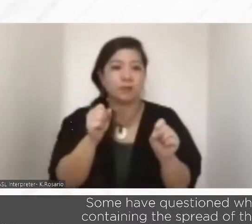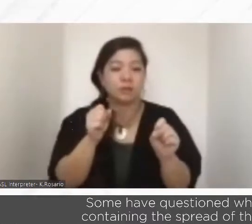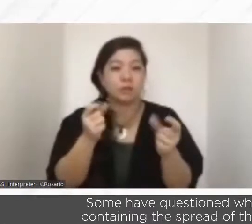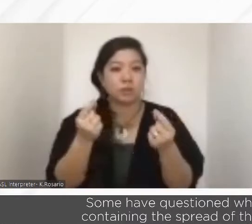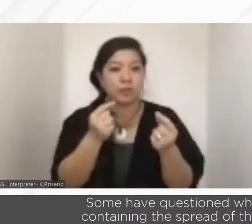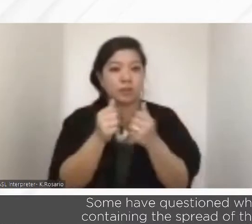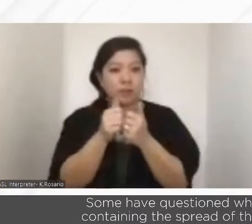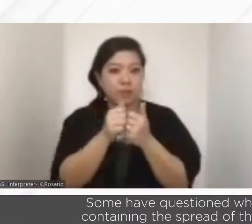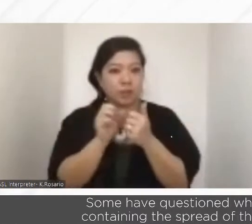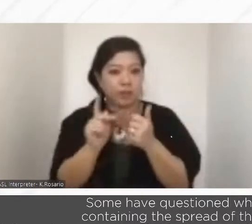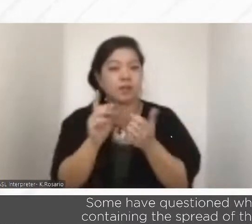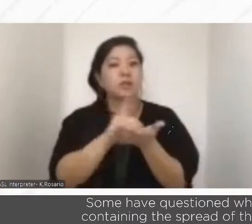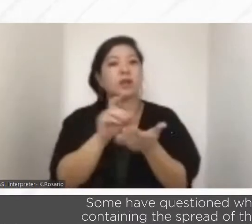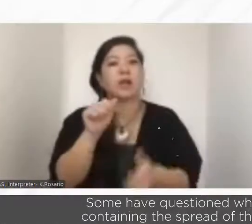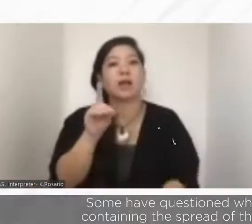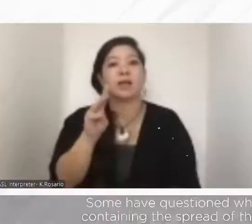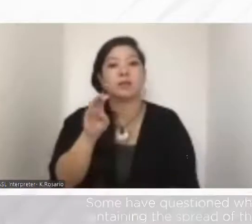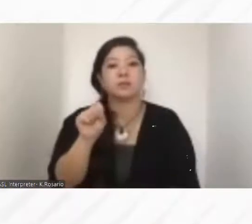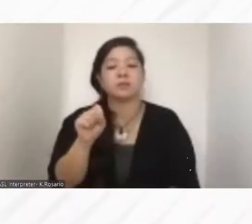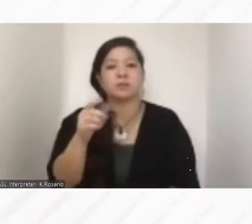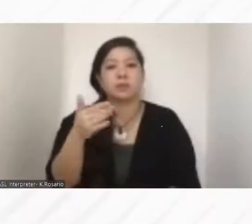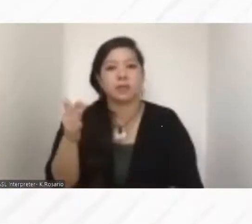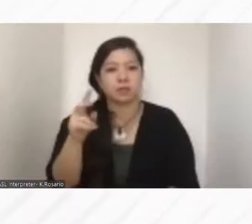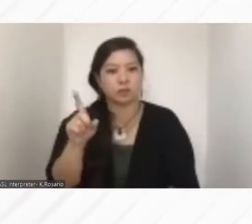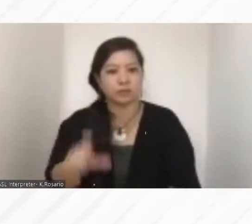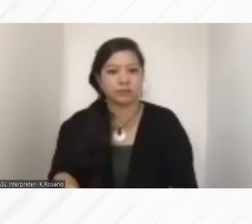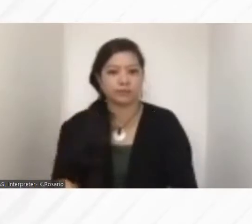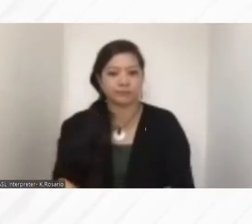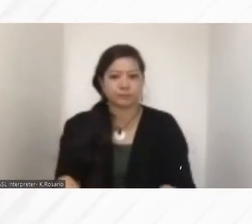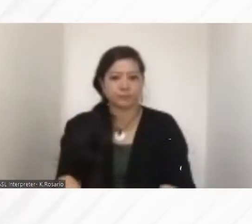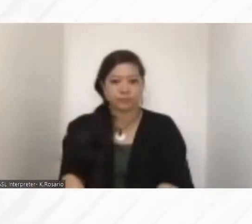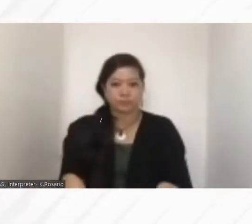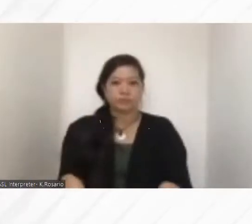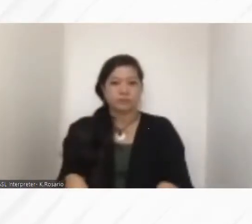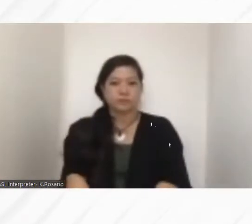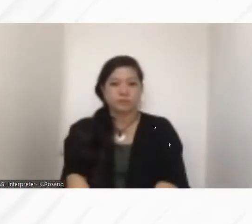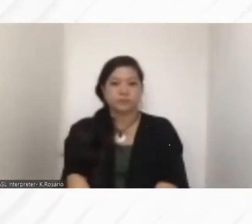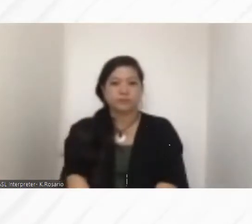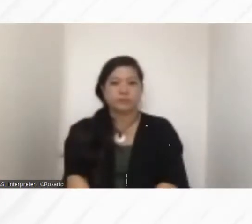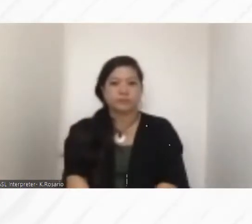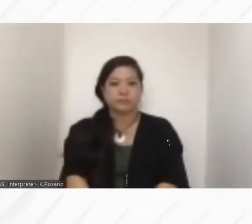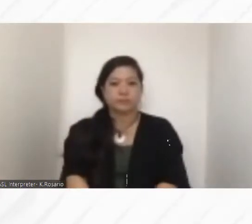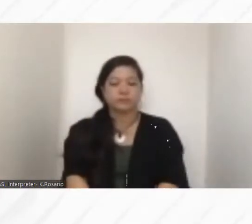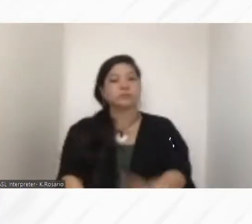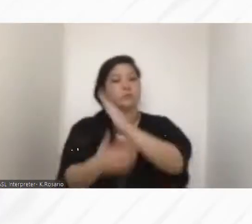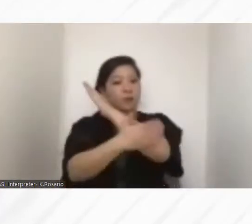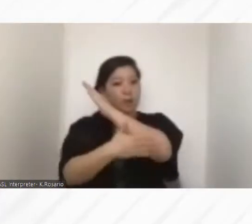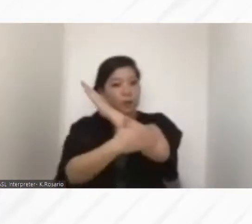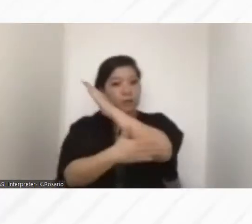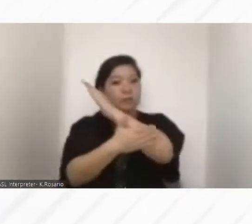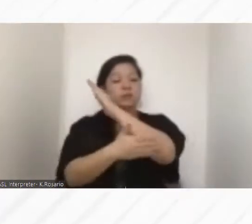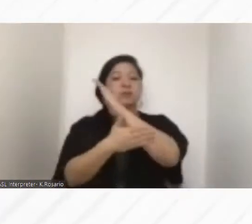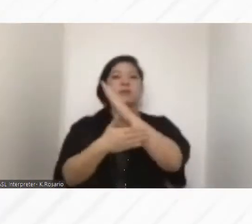Thank you, Dr. Adams. Next question. While battling COVID, countries and United States, notably Hawaii, have already opened with